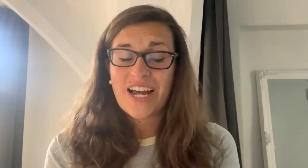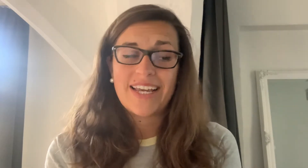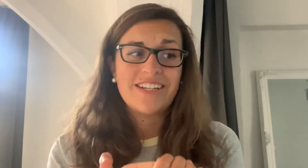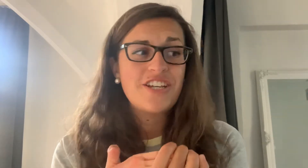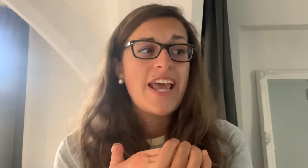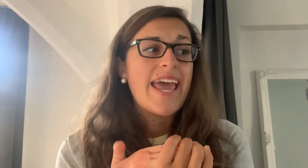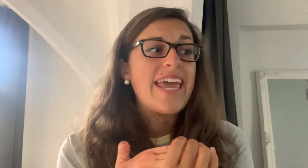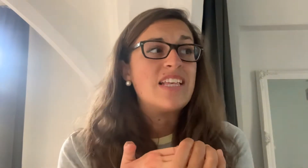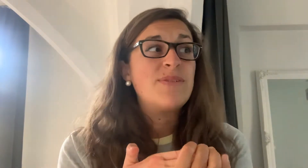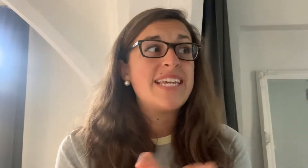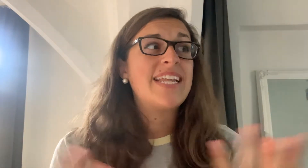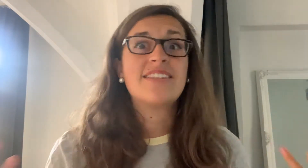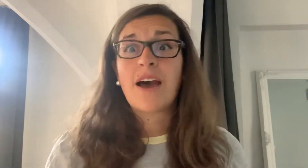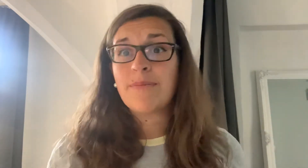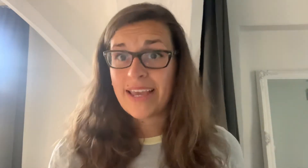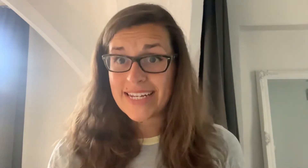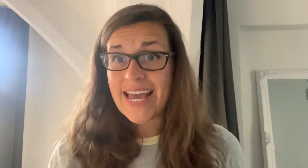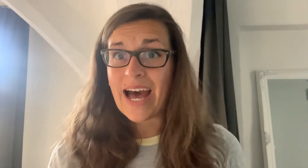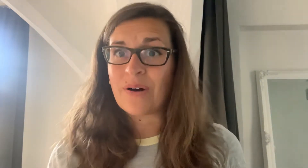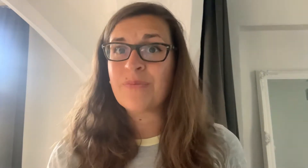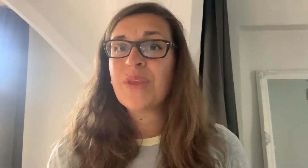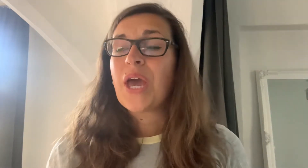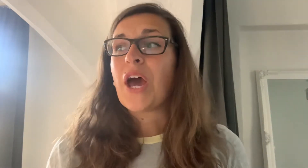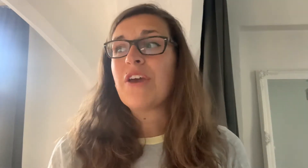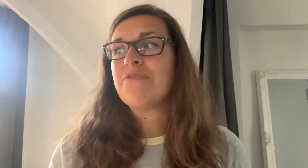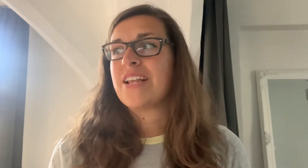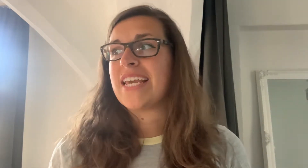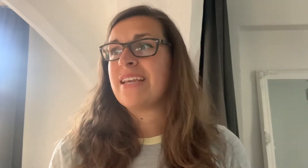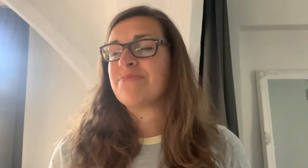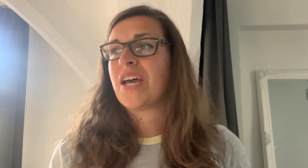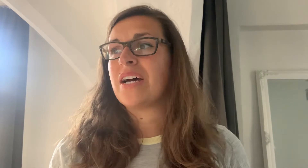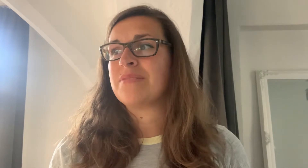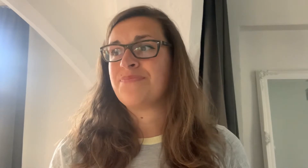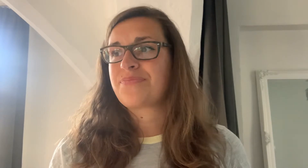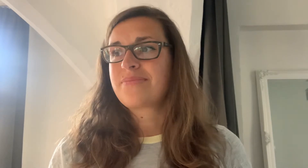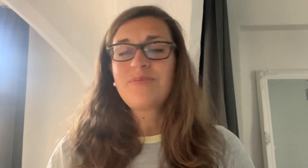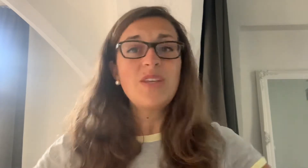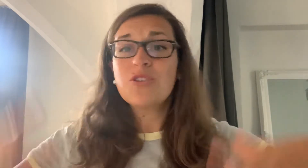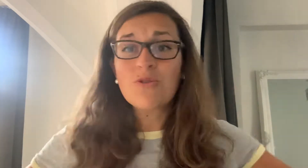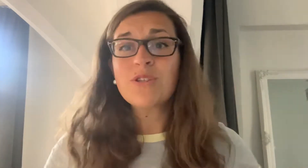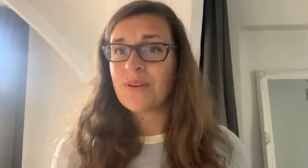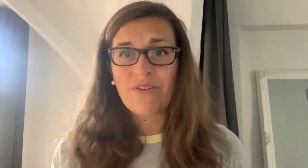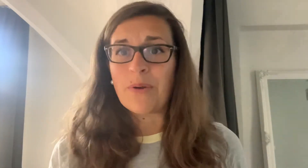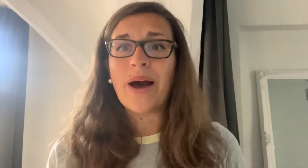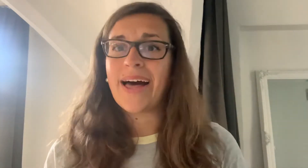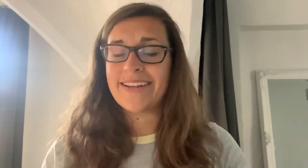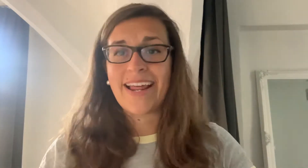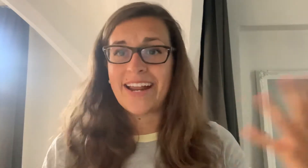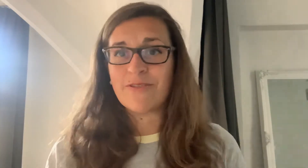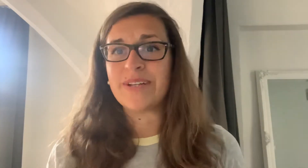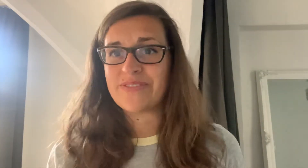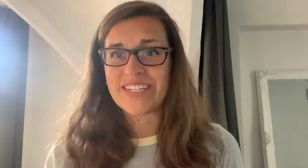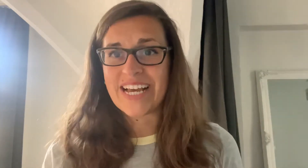challenge is, particularly at a time like now, hopefully you're all doing very well and everybody's